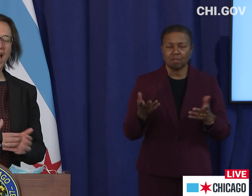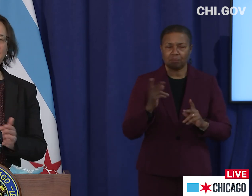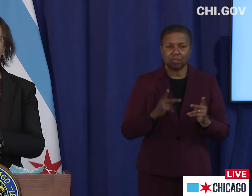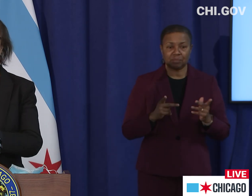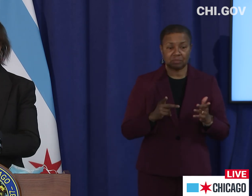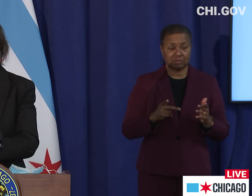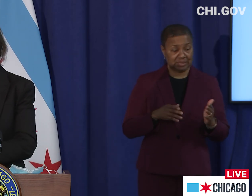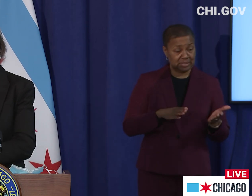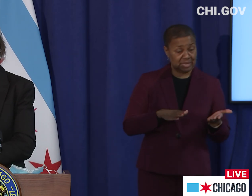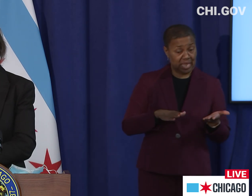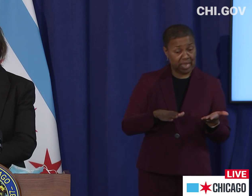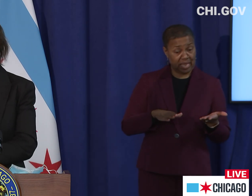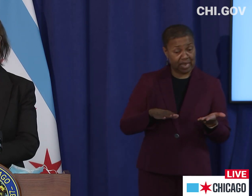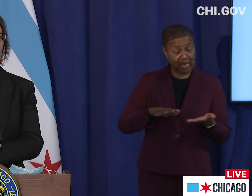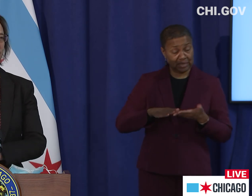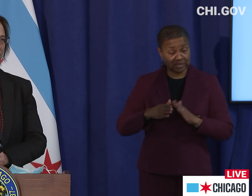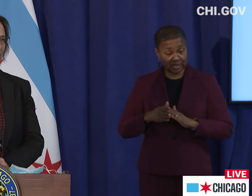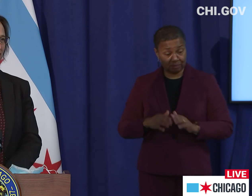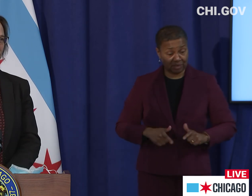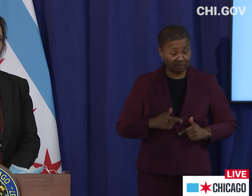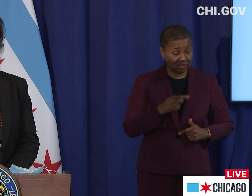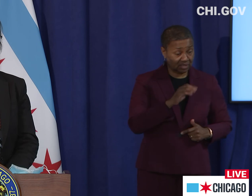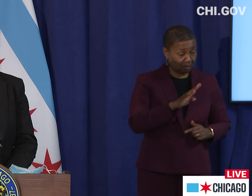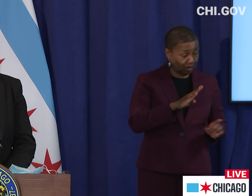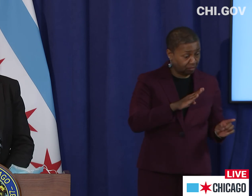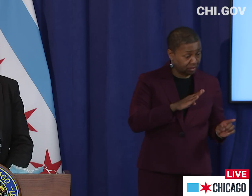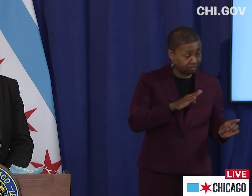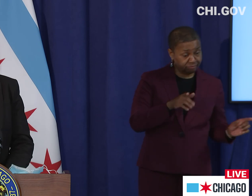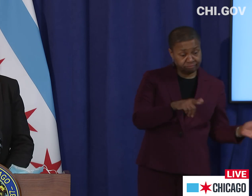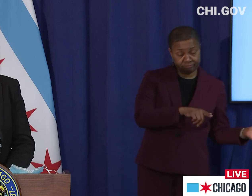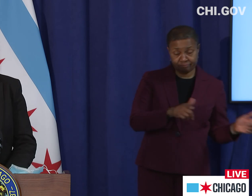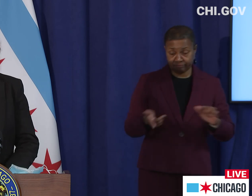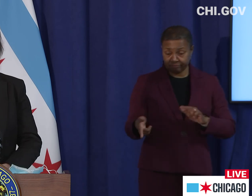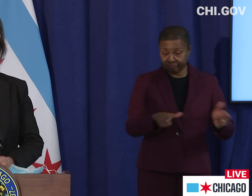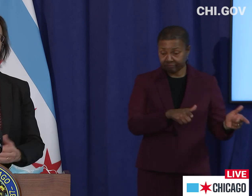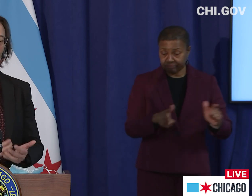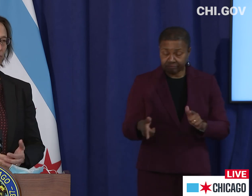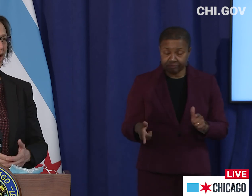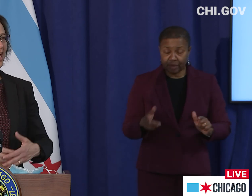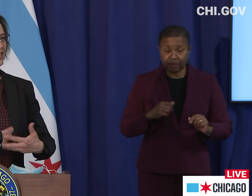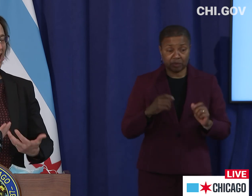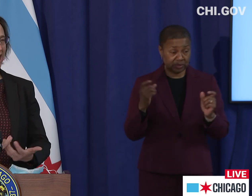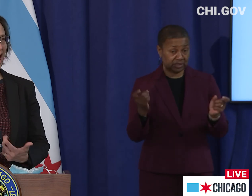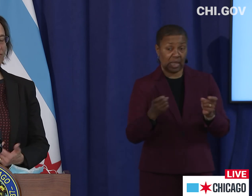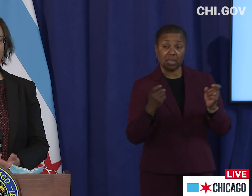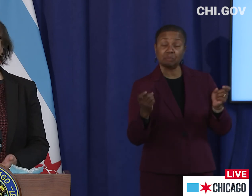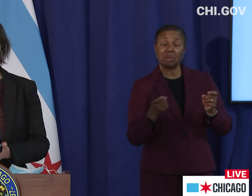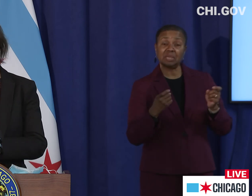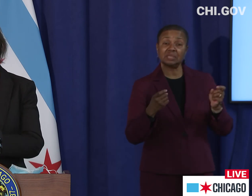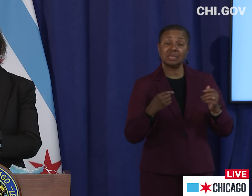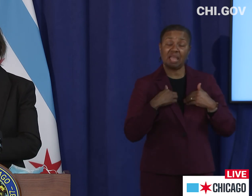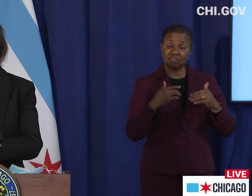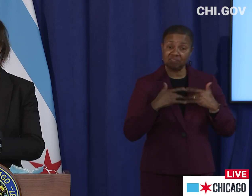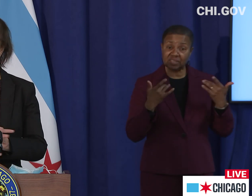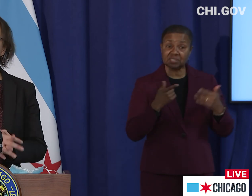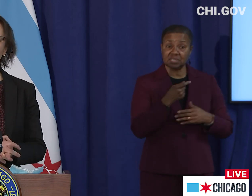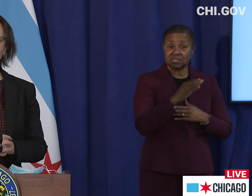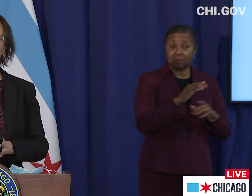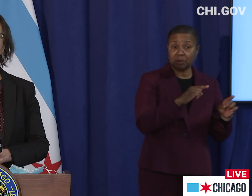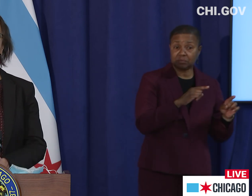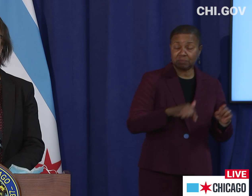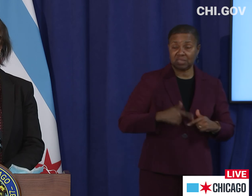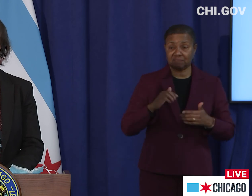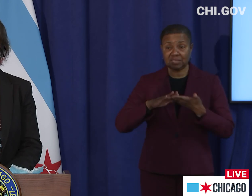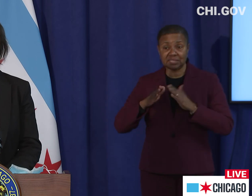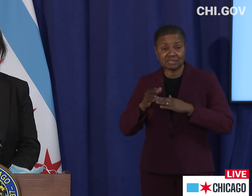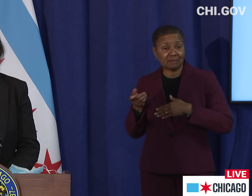People dine in the city when they live in the suburbs and vice versa. And people celebrate and have events in the suburbs when they live in the